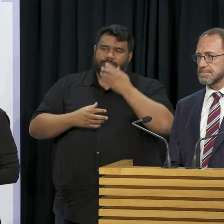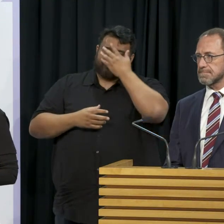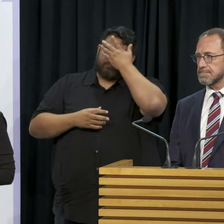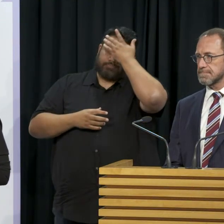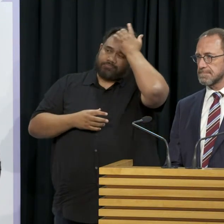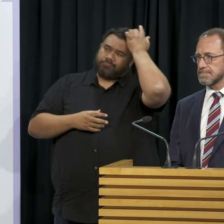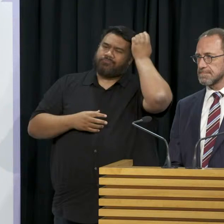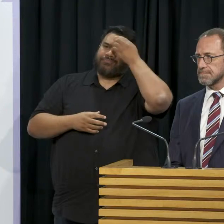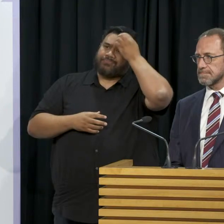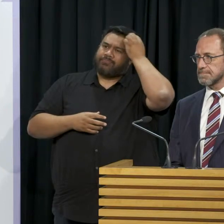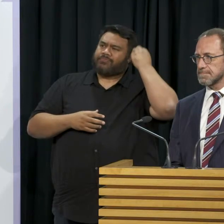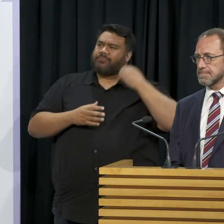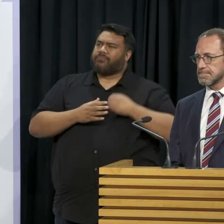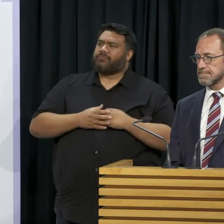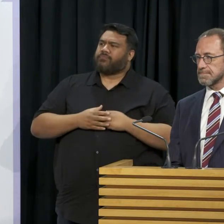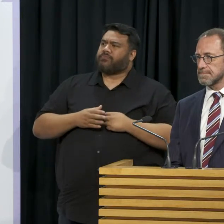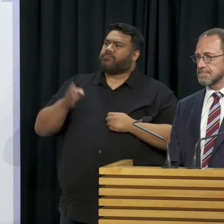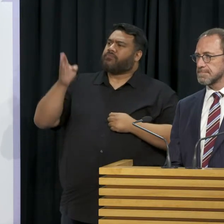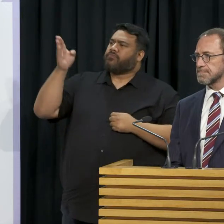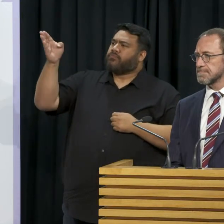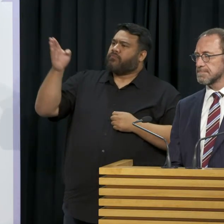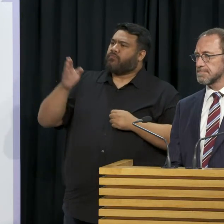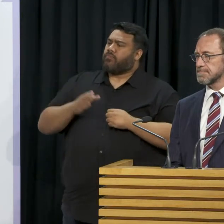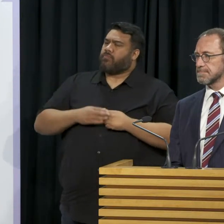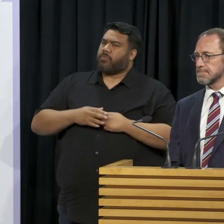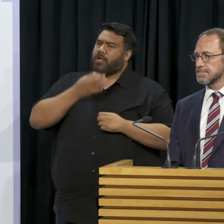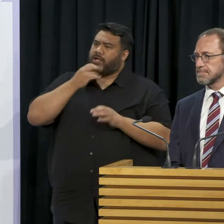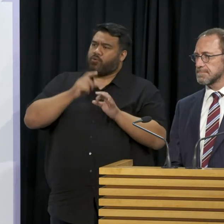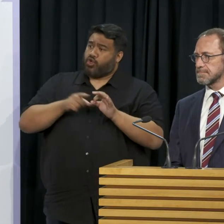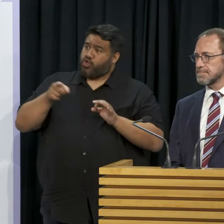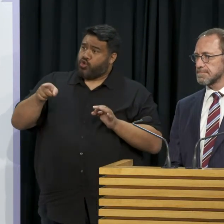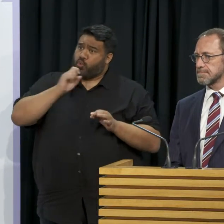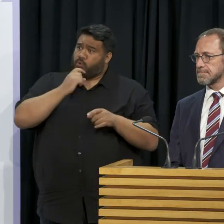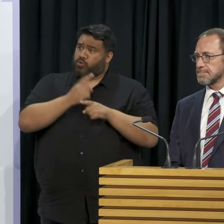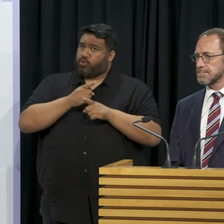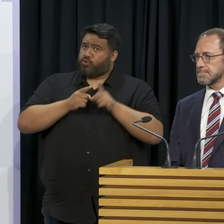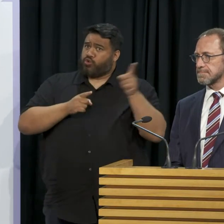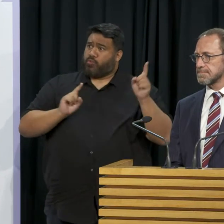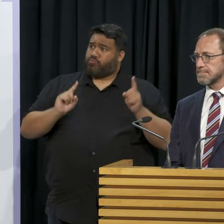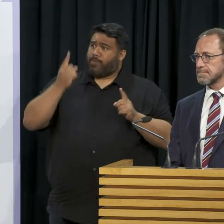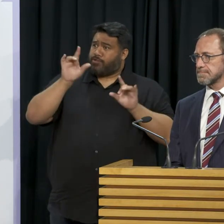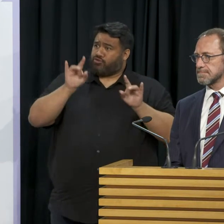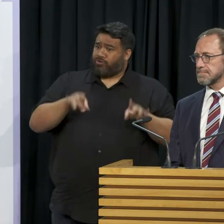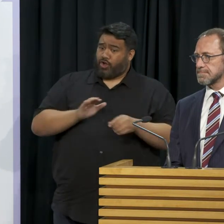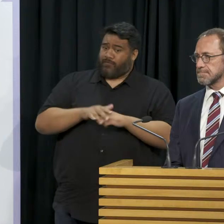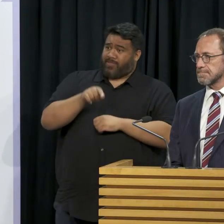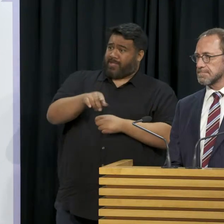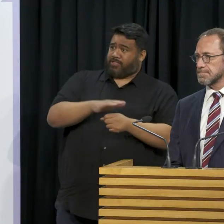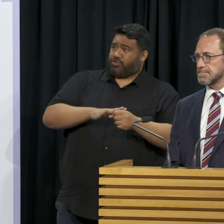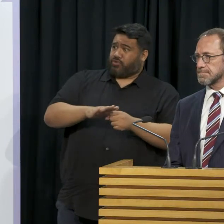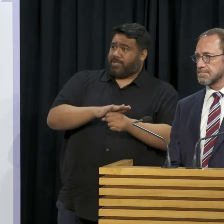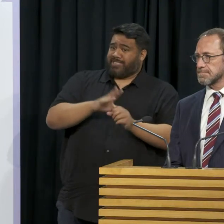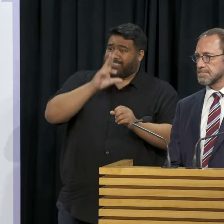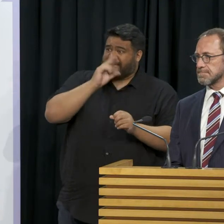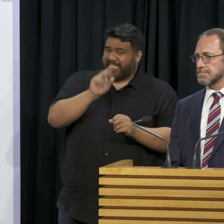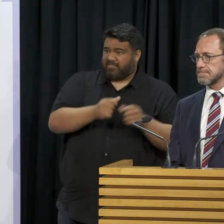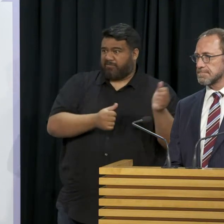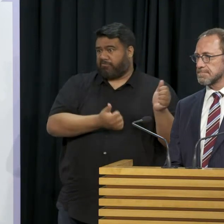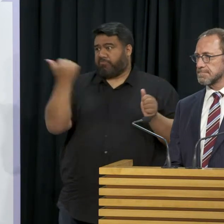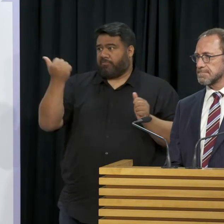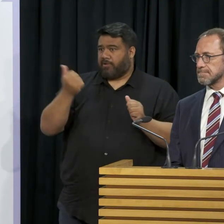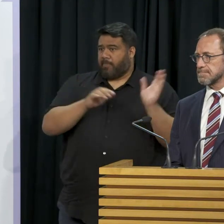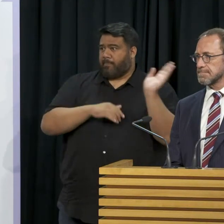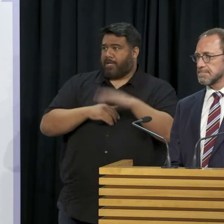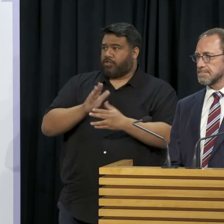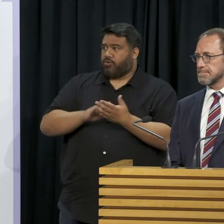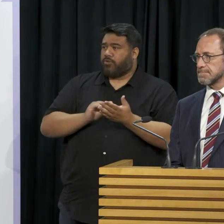be talking to Prime Minister Barry. Morrison? Will you also be talking to Prime Minister Morrison about it? Look, I haven't got a specific... we actually